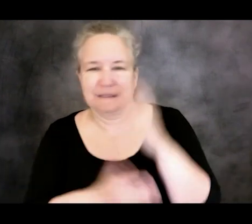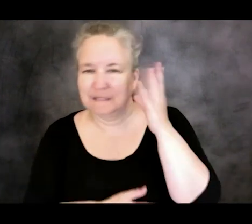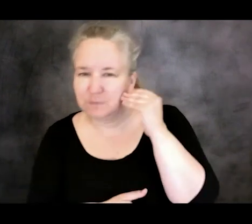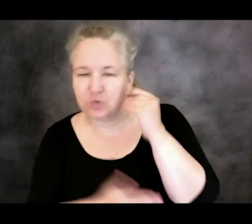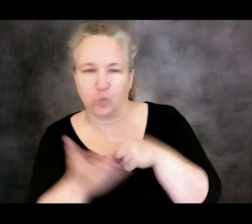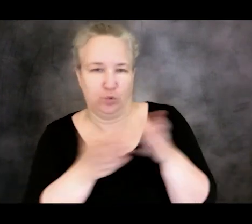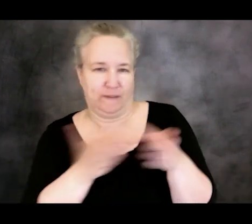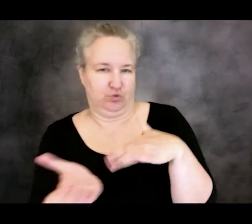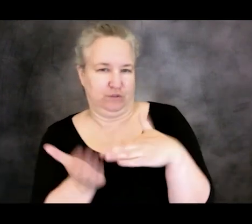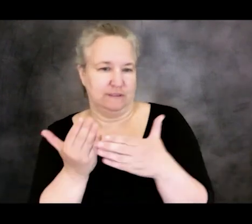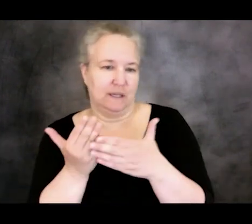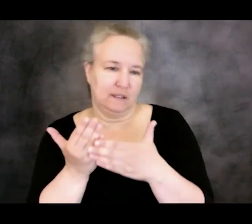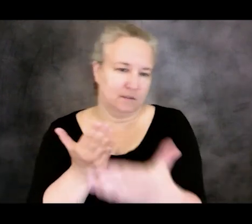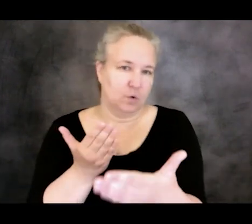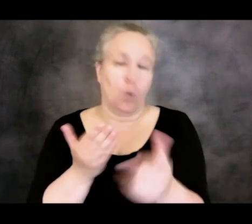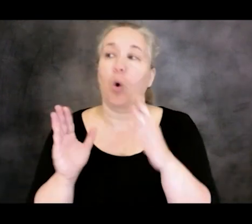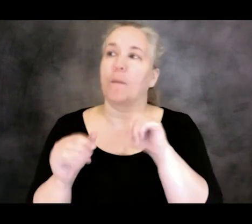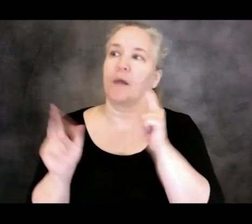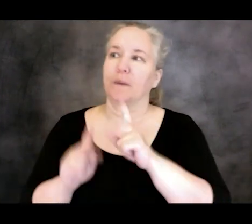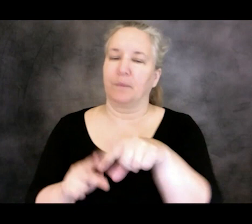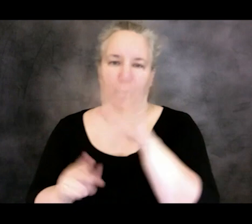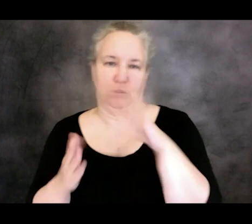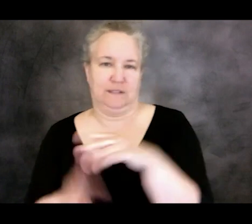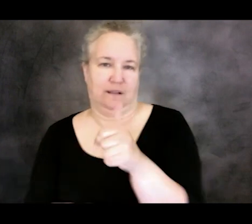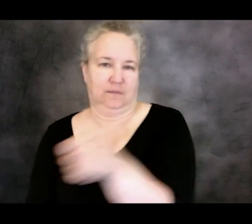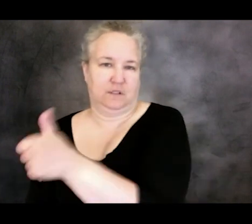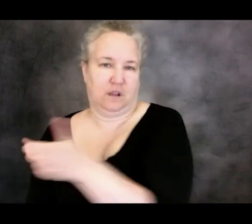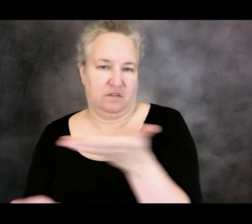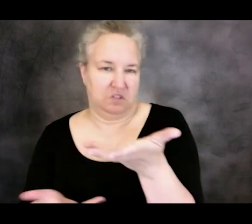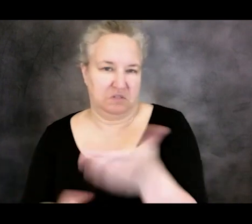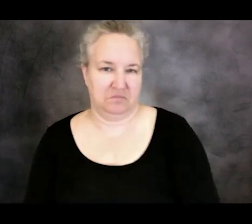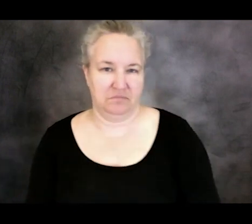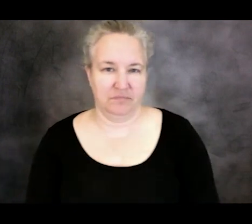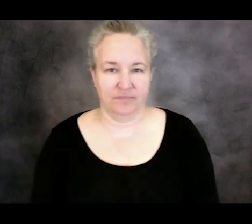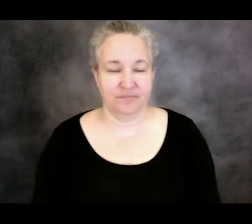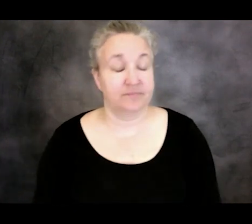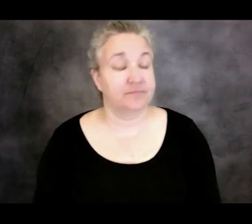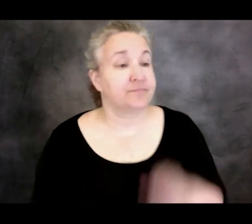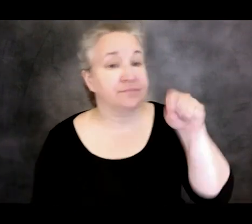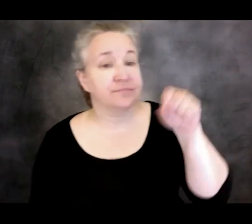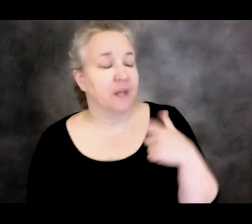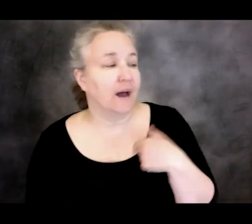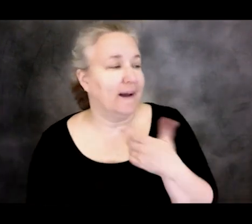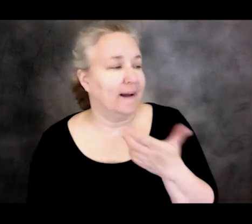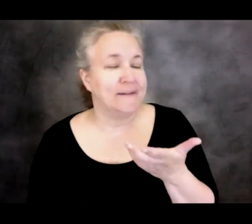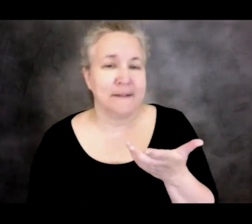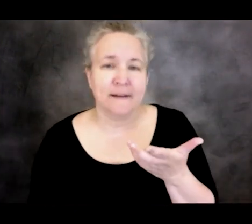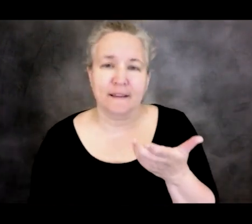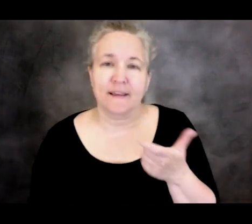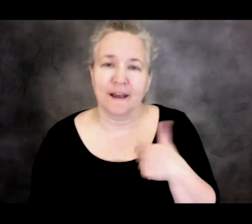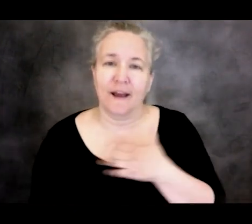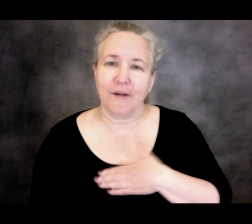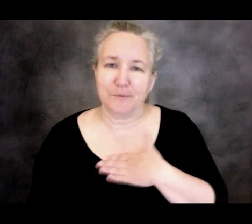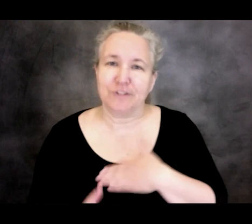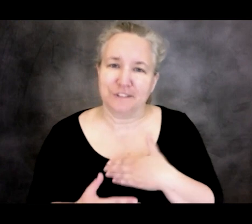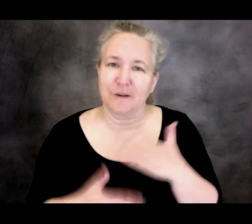study and or hope others will? Yeah, so I appreciate all questions, and